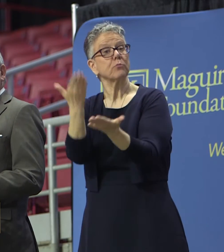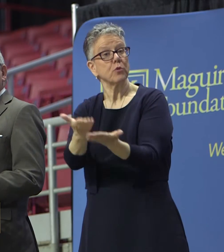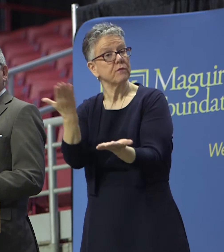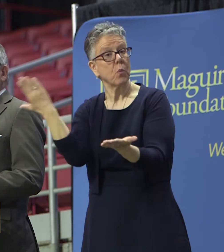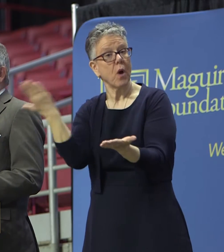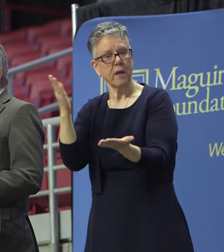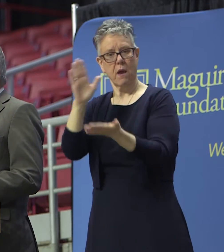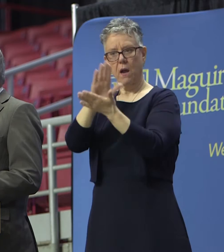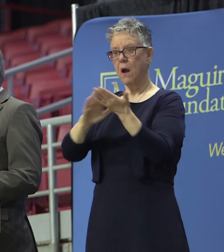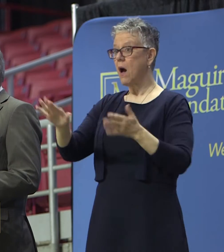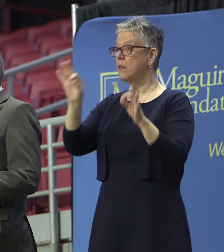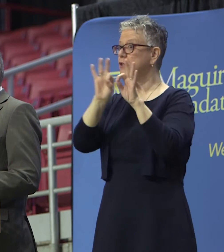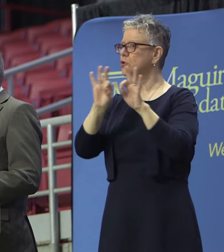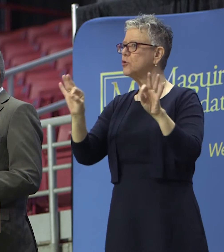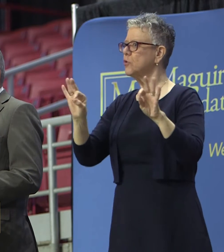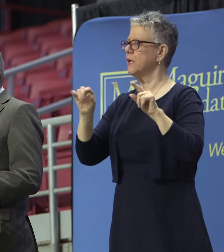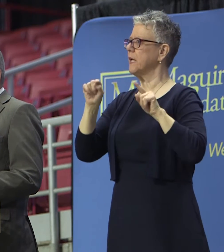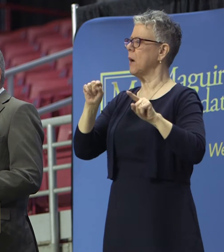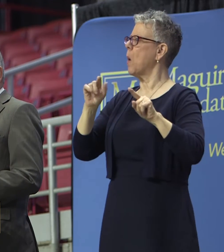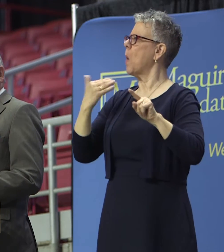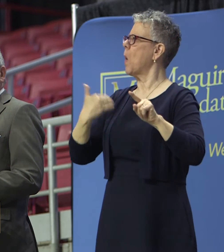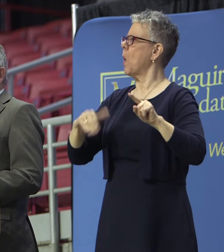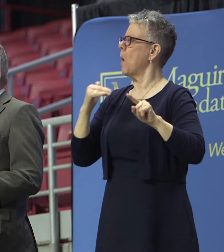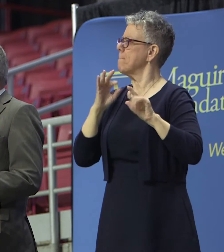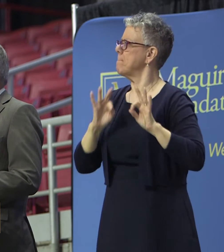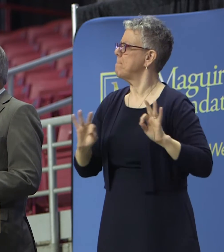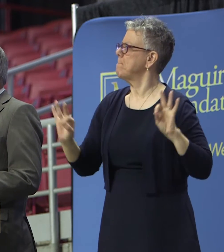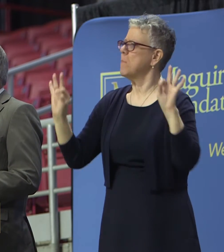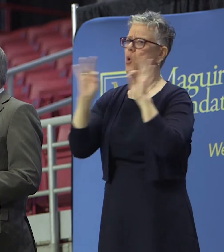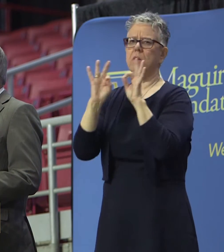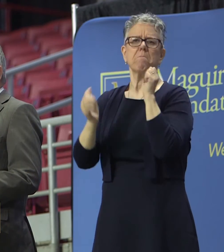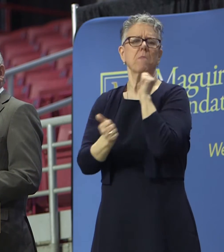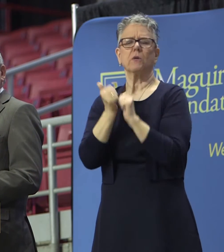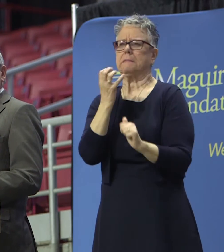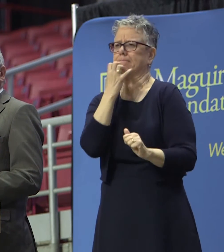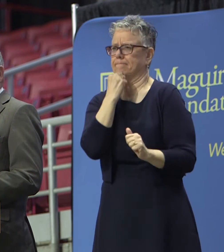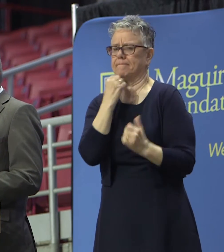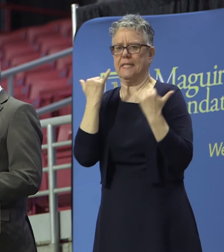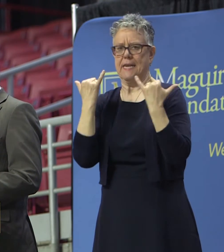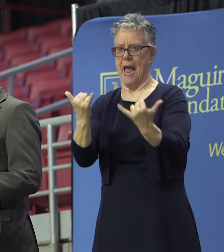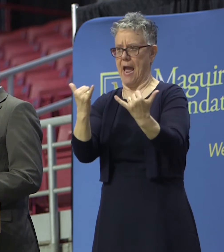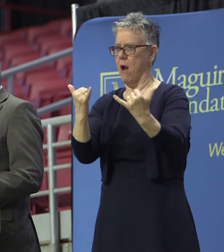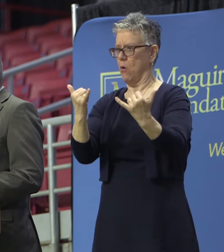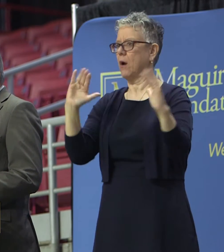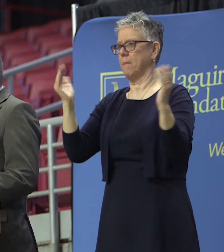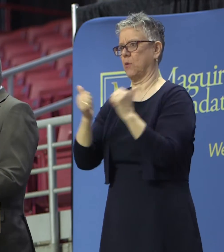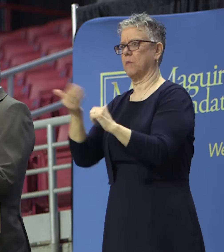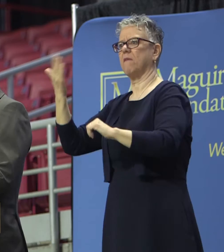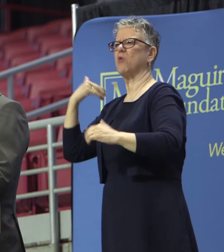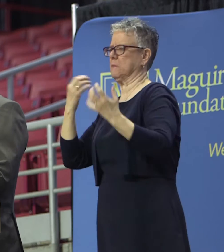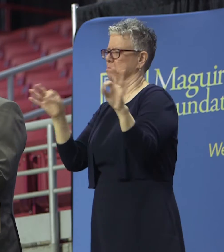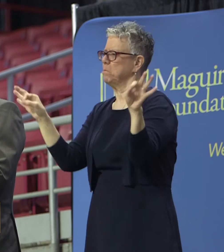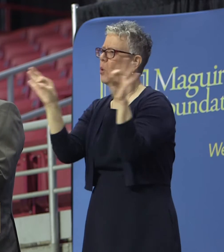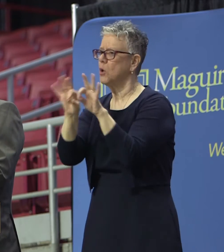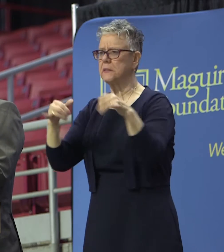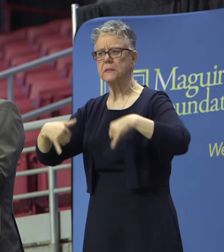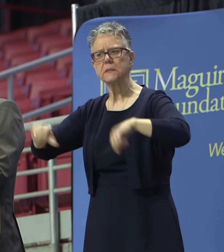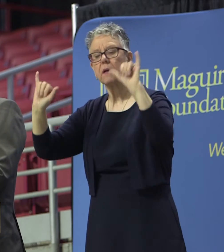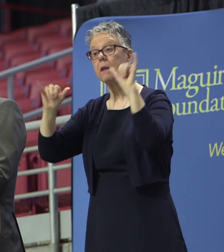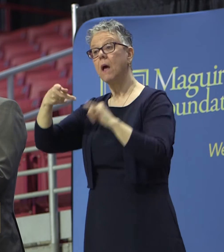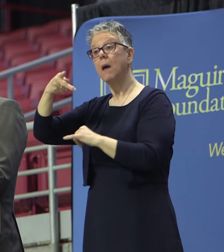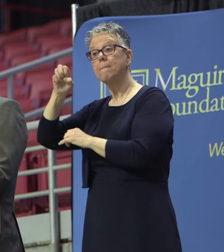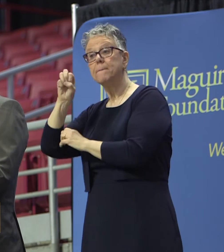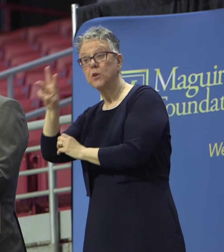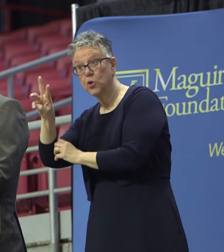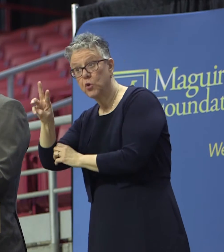college degree has never been more valuable than it is today. The Pew Research Center found that the